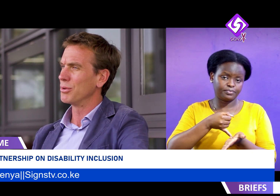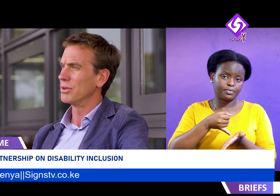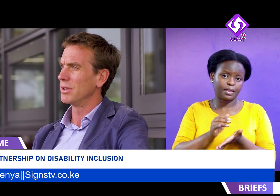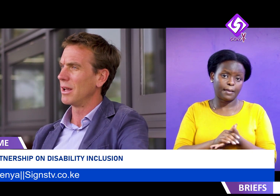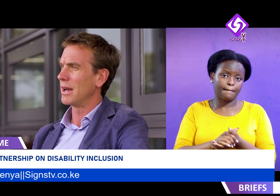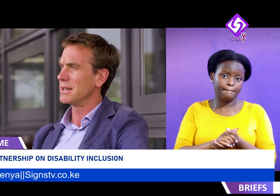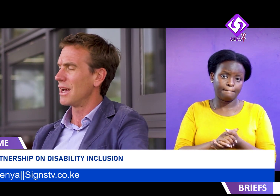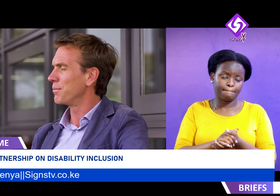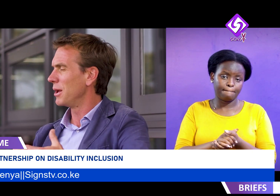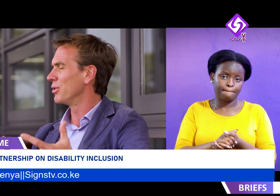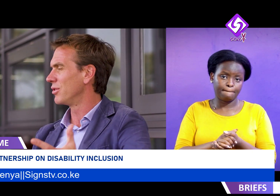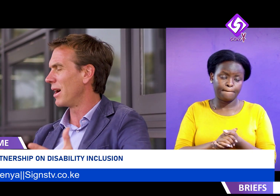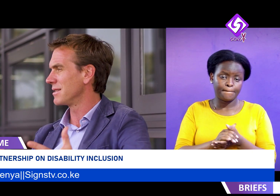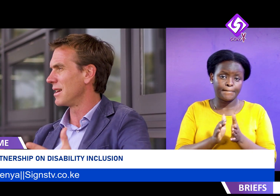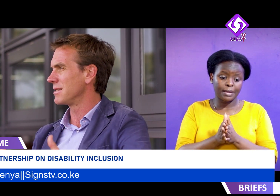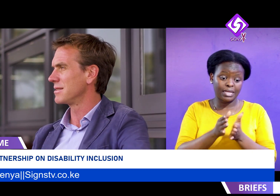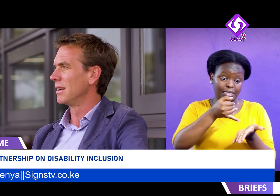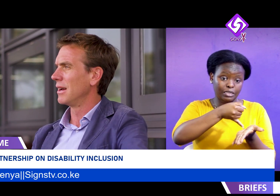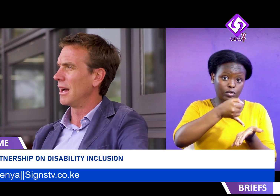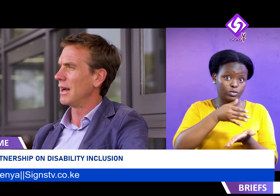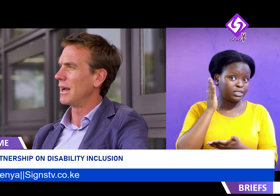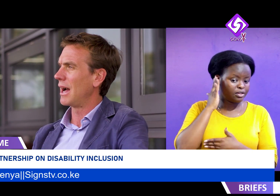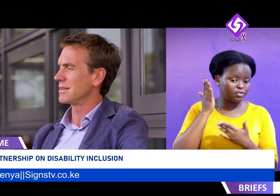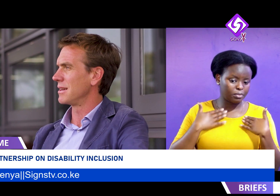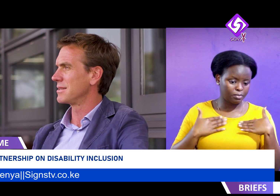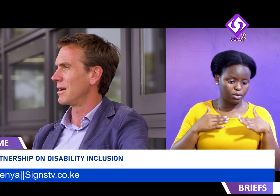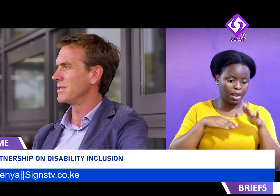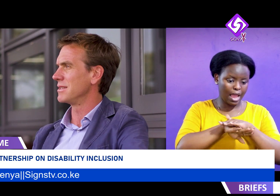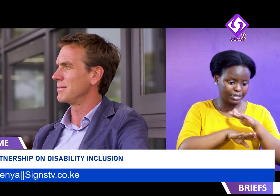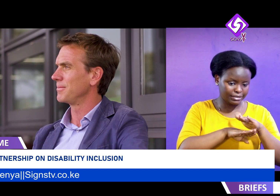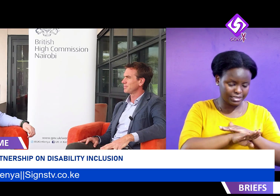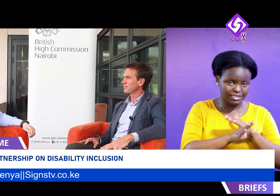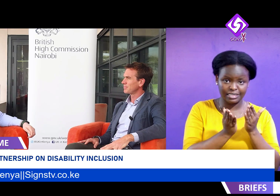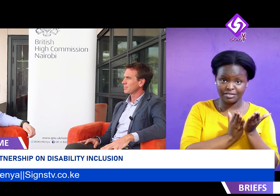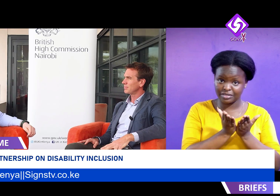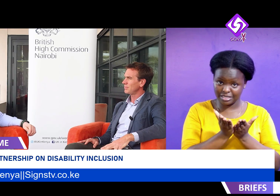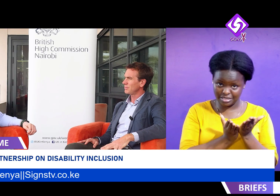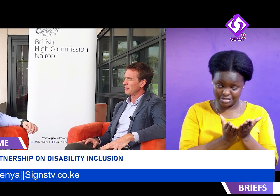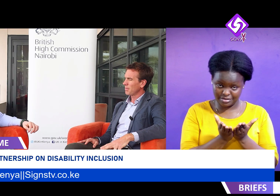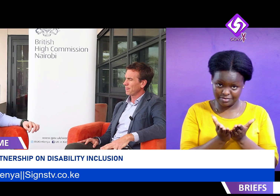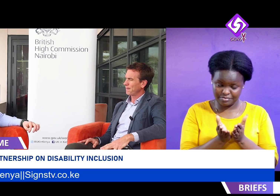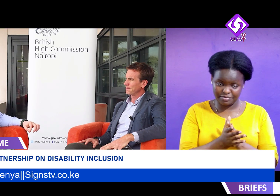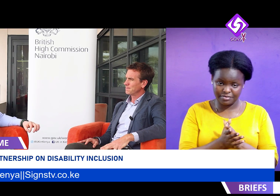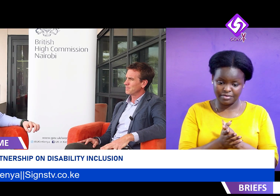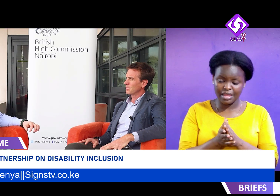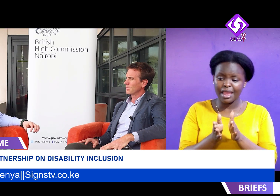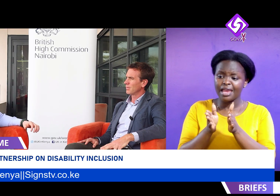to enable deaf people to access services. Yeah,